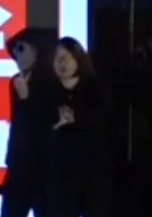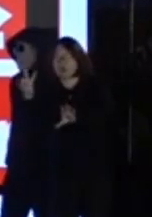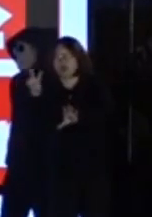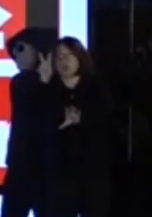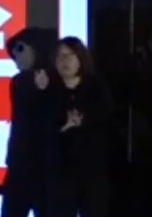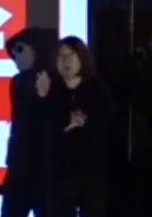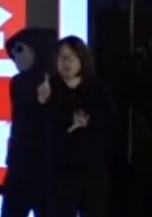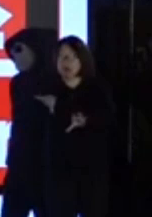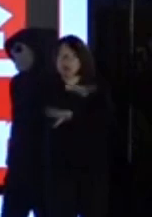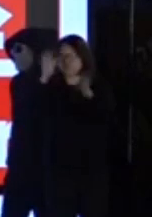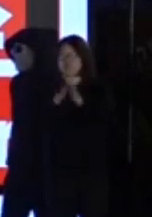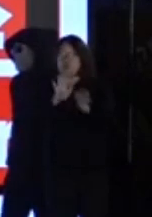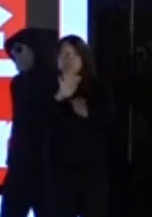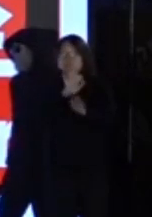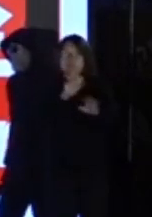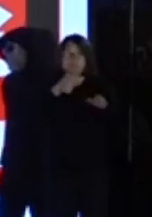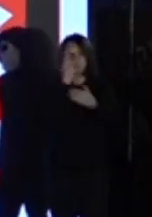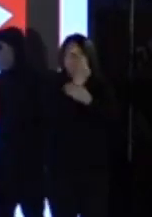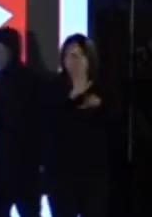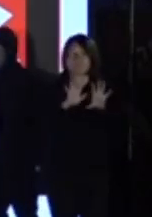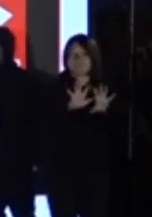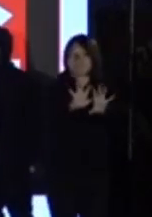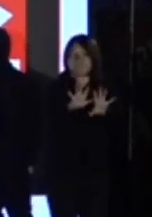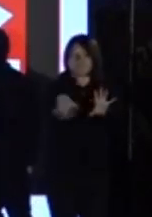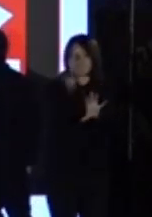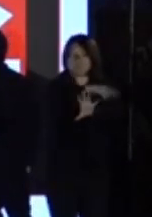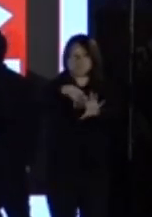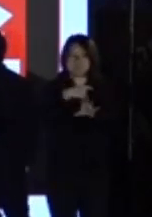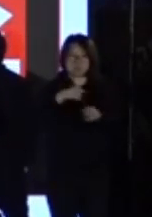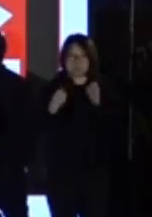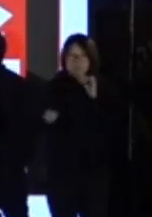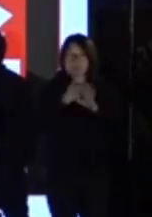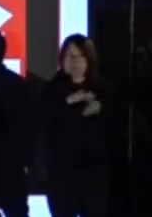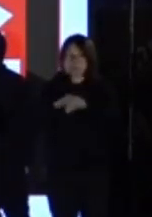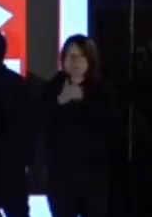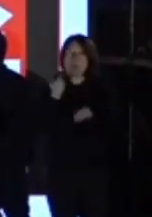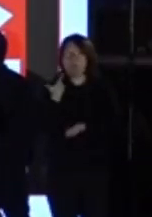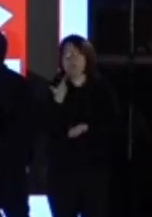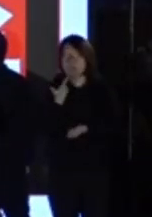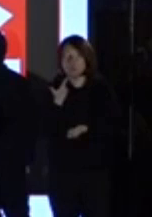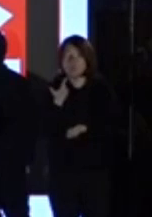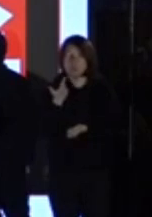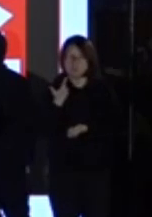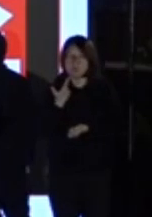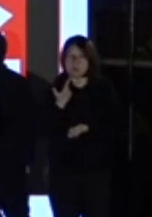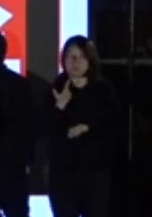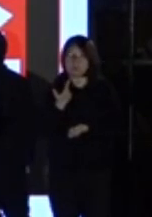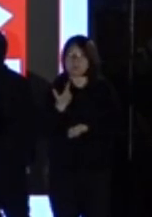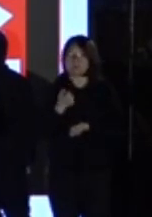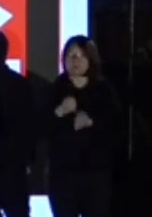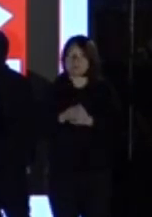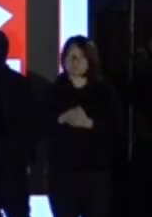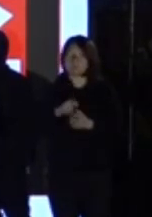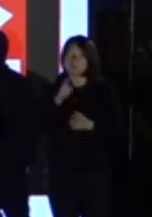direct exposure to tear gas displays and incidence rates, 20% for various symptoms, nearly twice